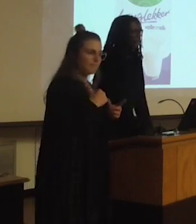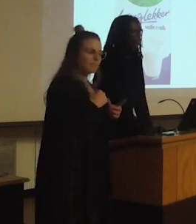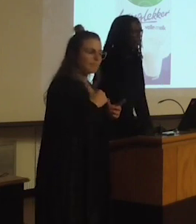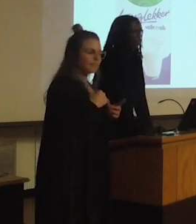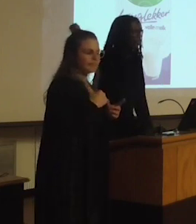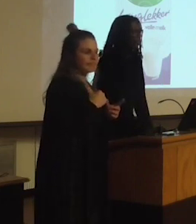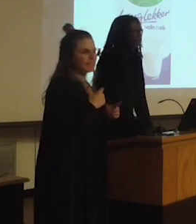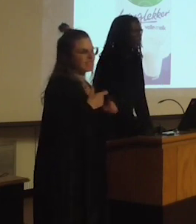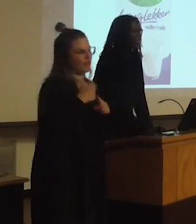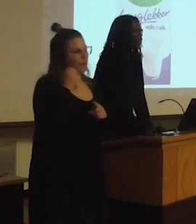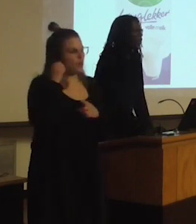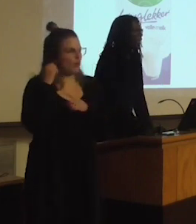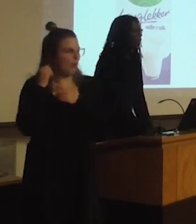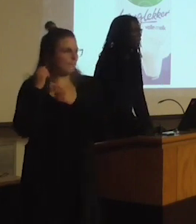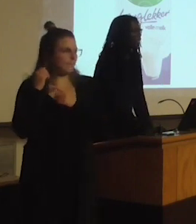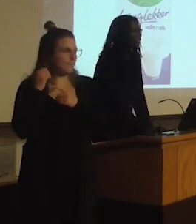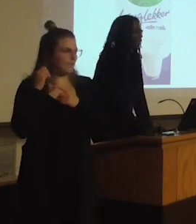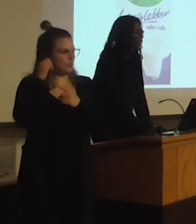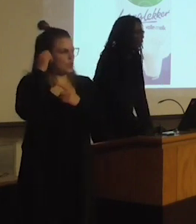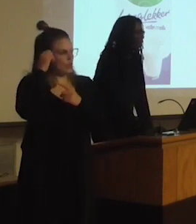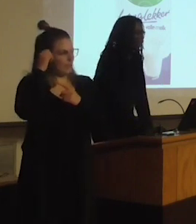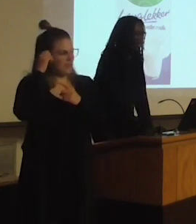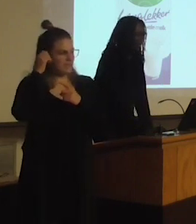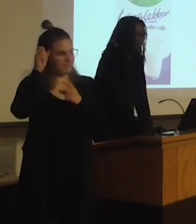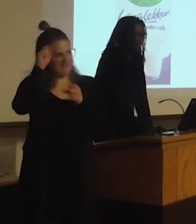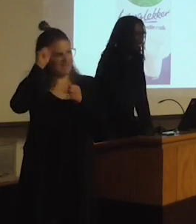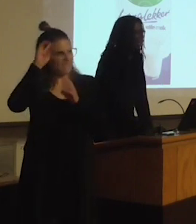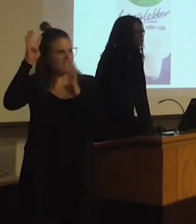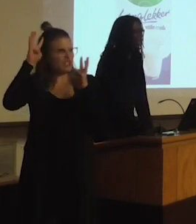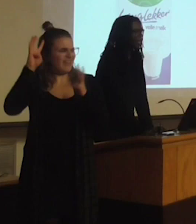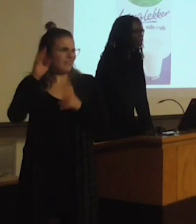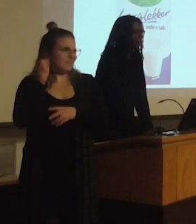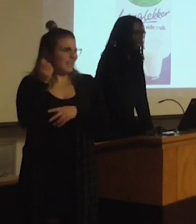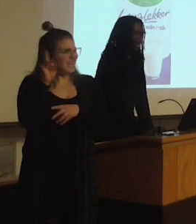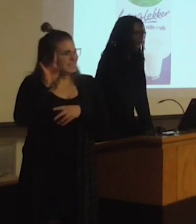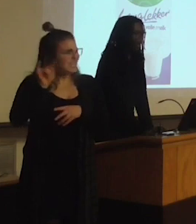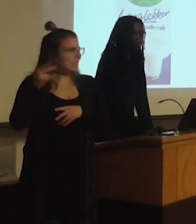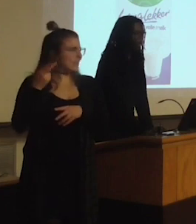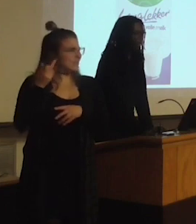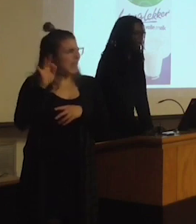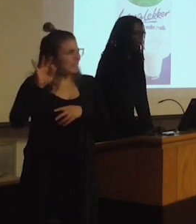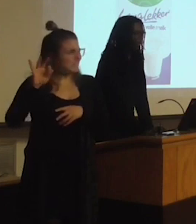from Europe. It was a European invention somewhere around the 18th, 19th century.